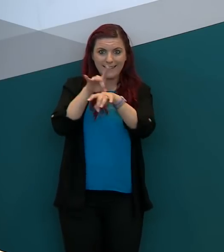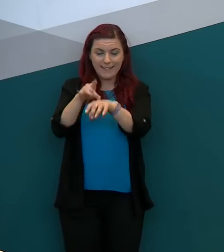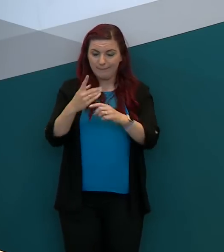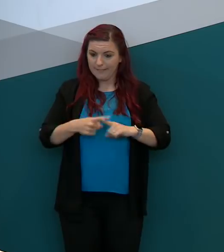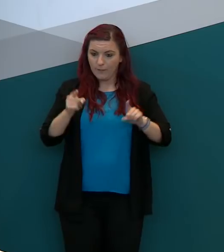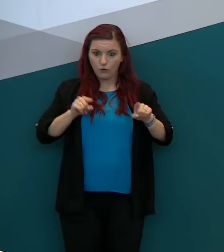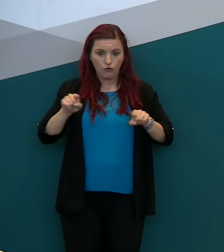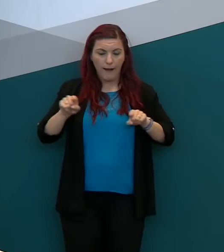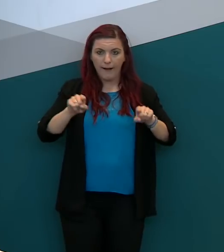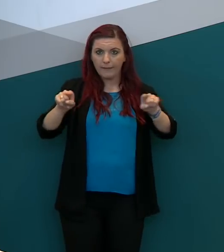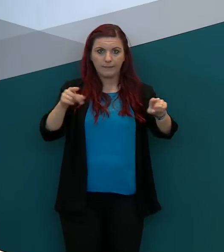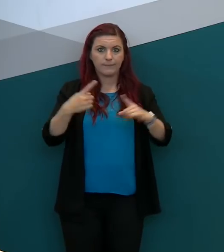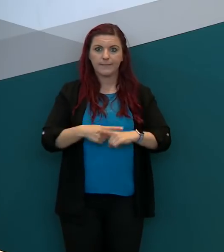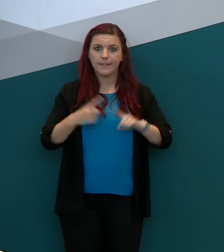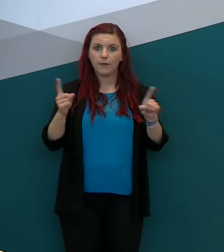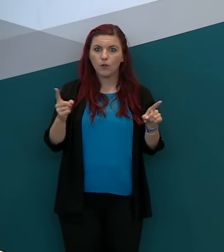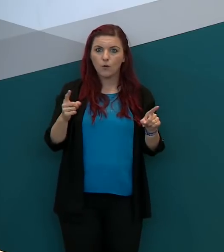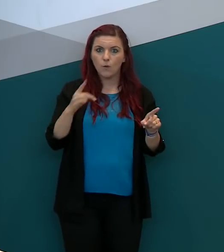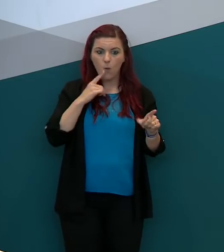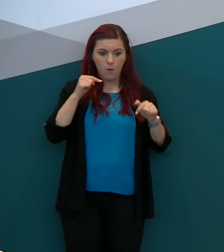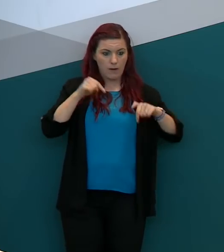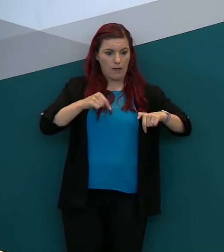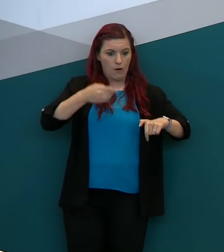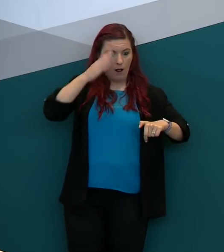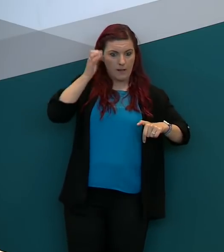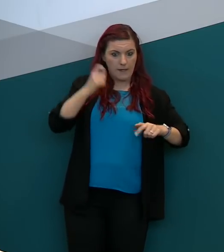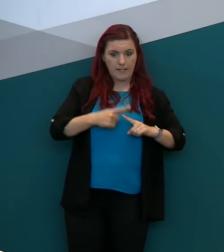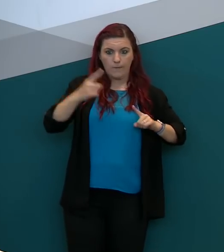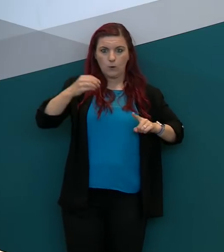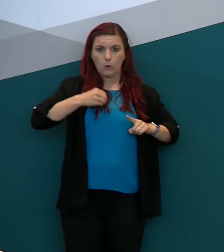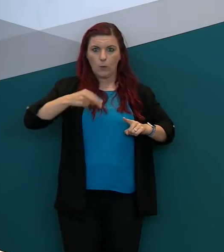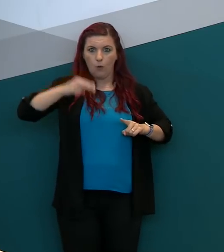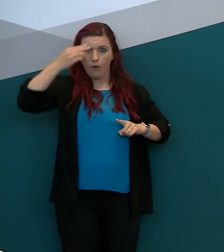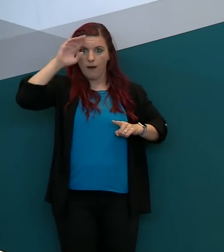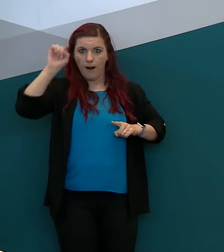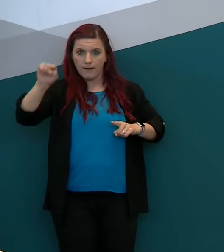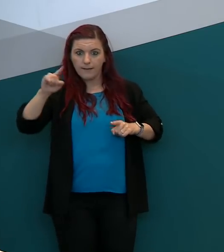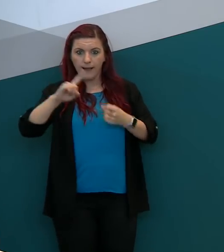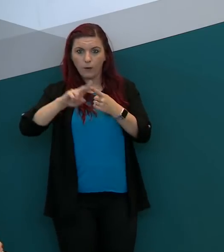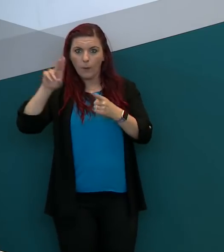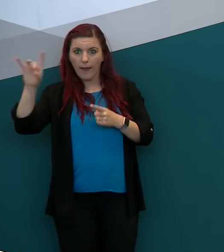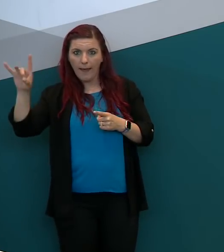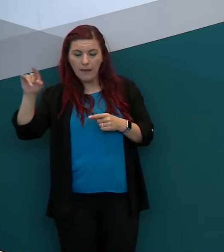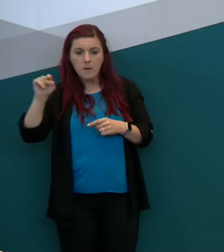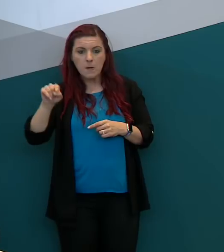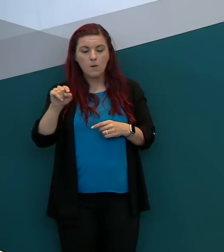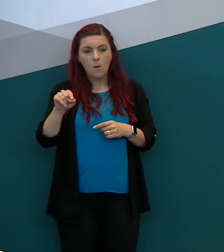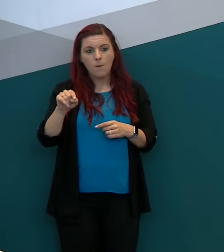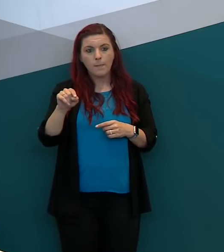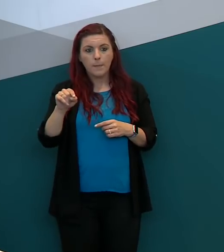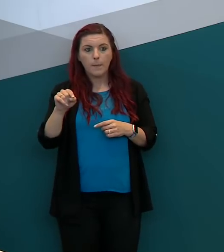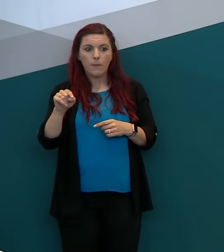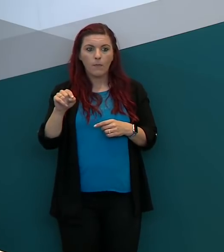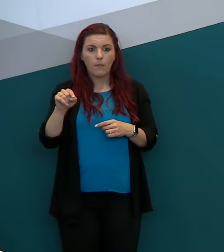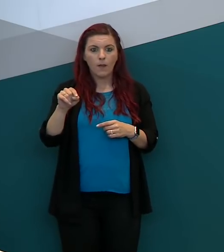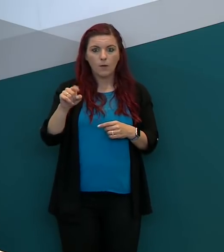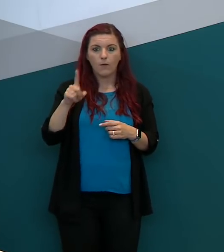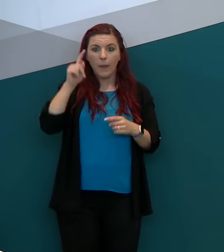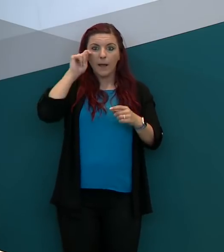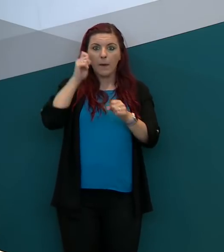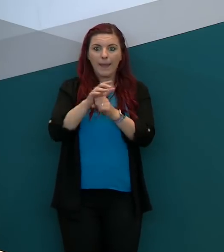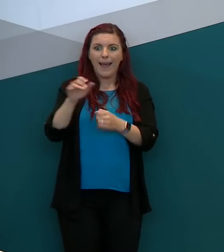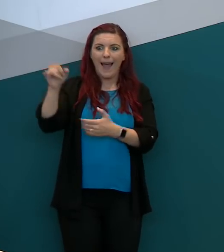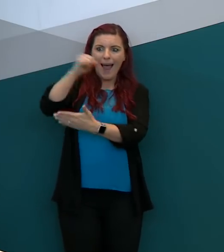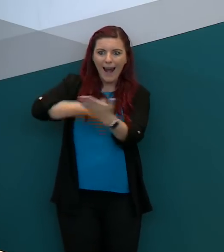of the disease in this country is probably at a slightly different point here than it is in relation to, if you like, the island of Great